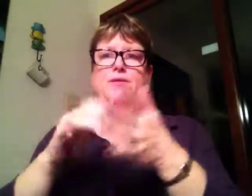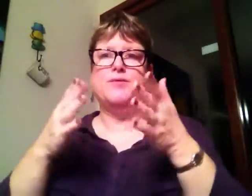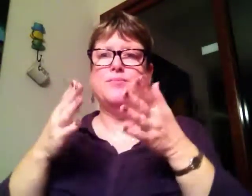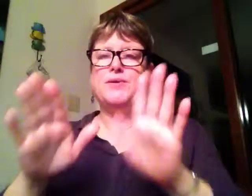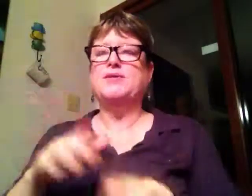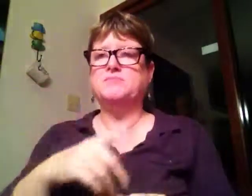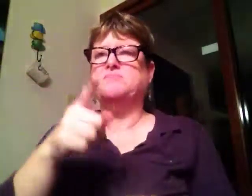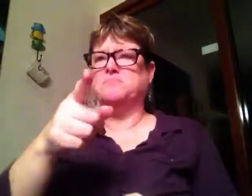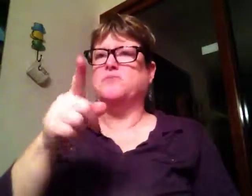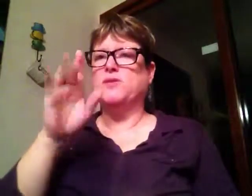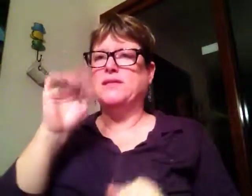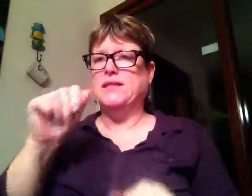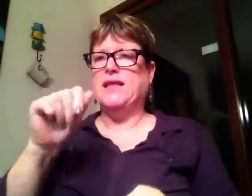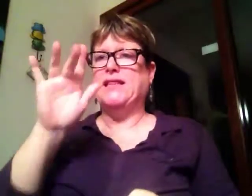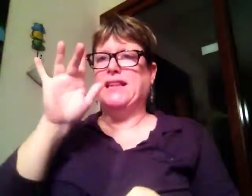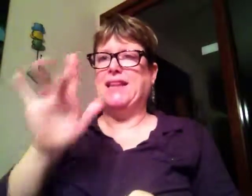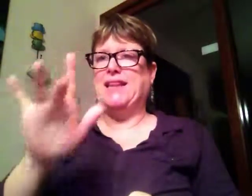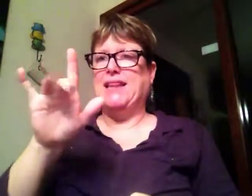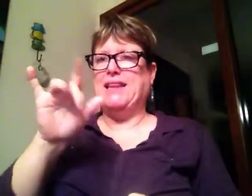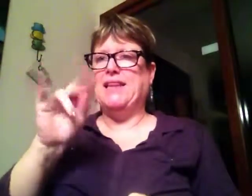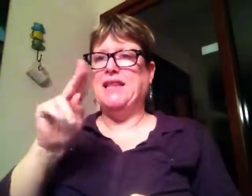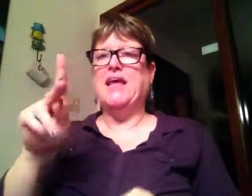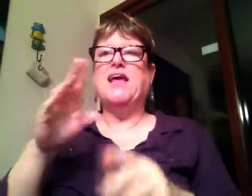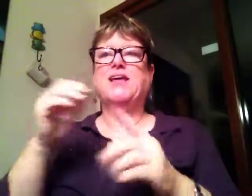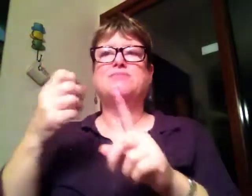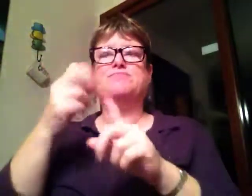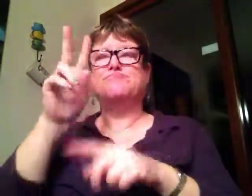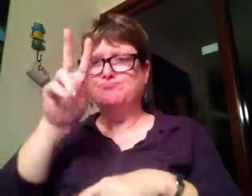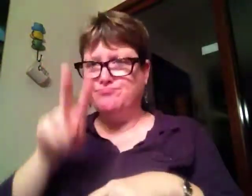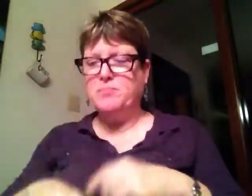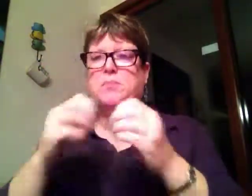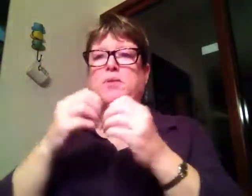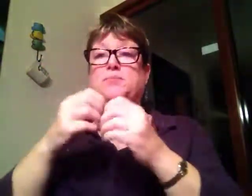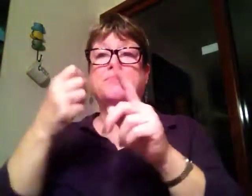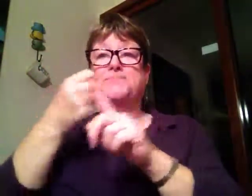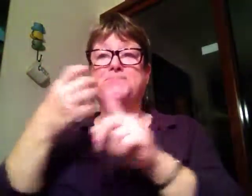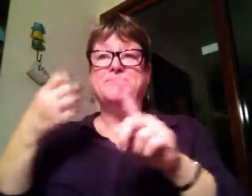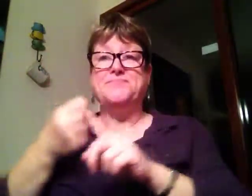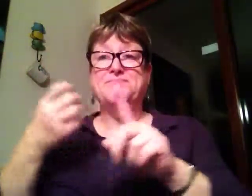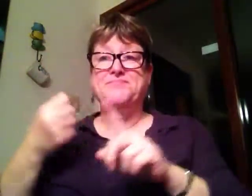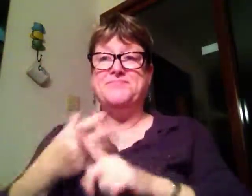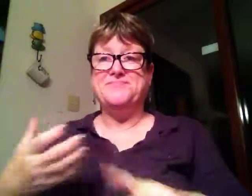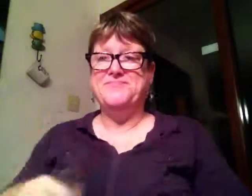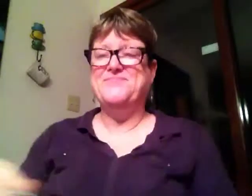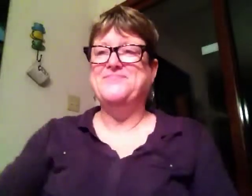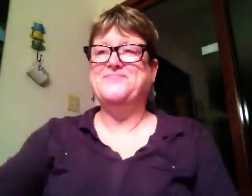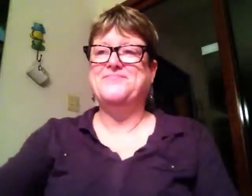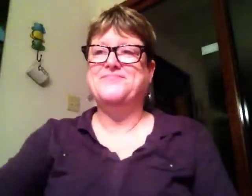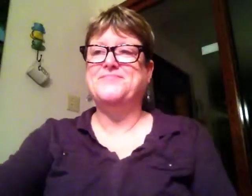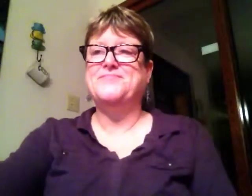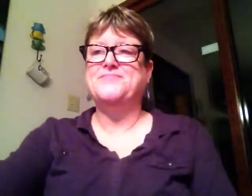You know, this work has been going on for three years. Why are these people still coming now? Because it's getting worse. It's, um, I think...